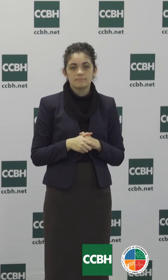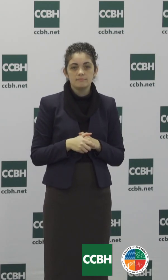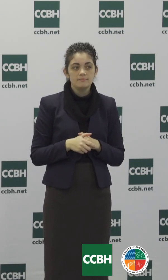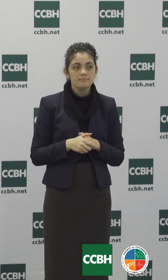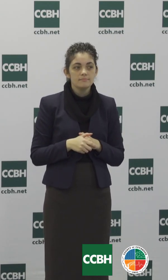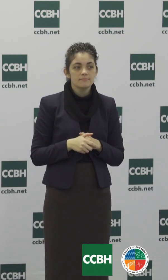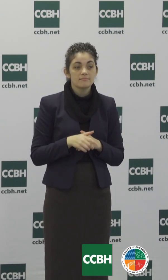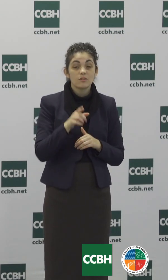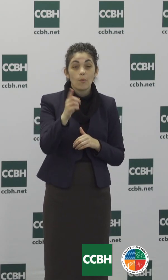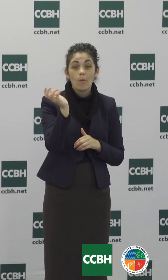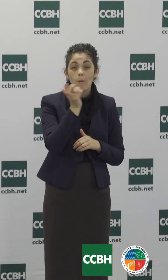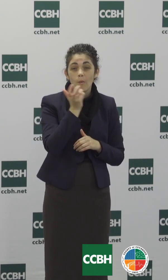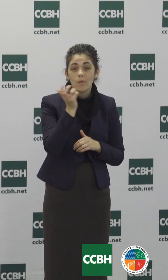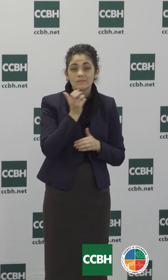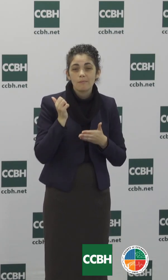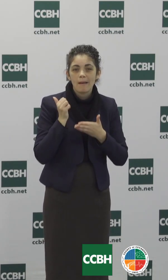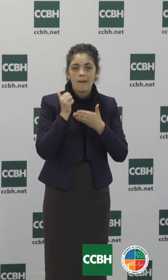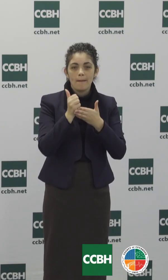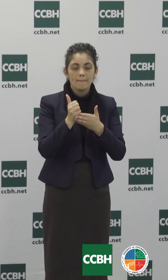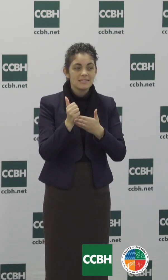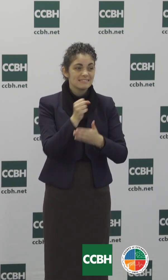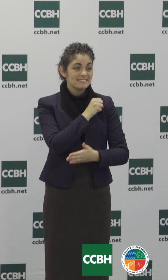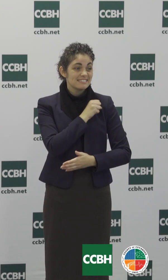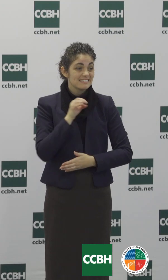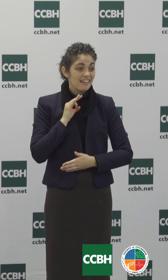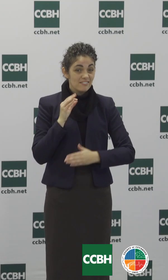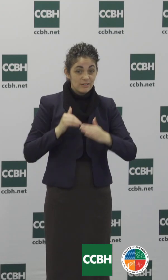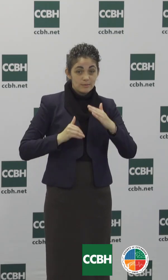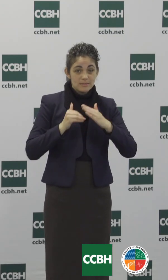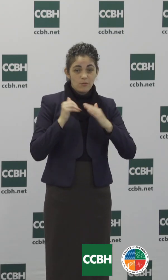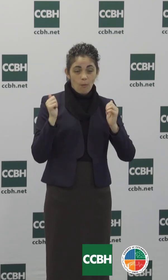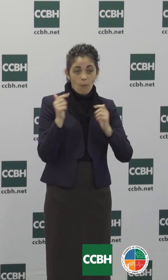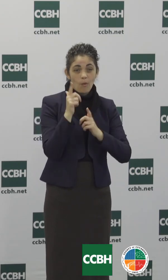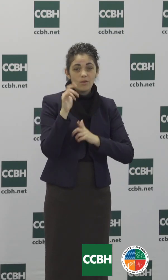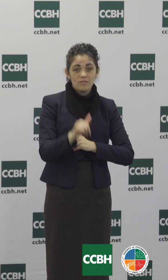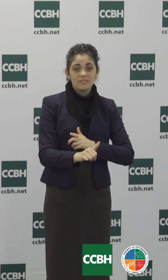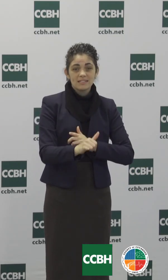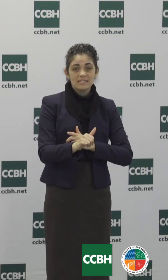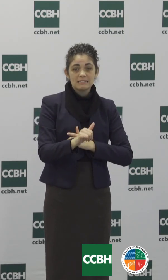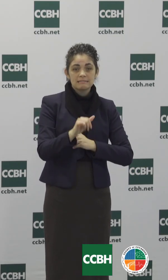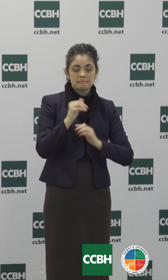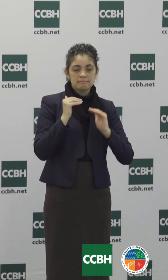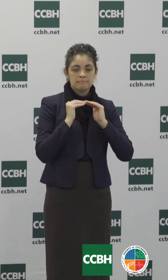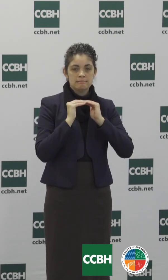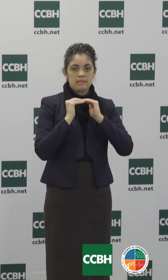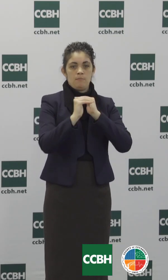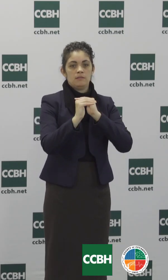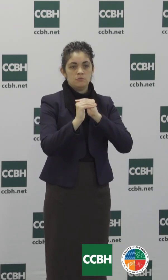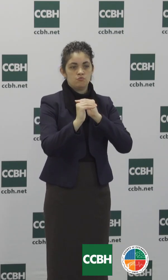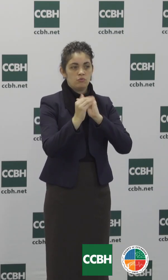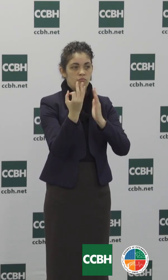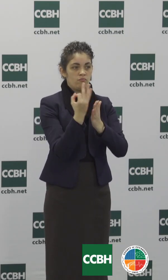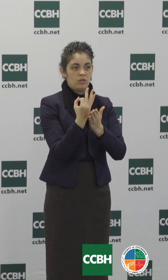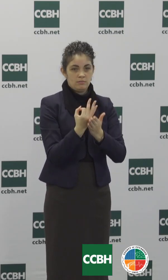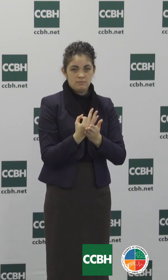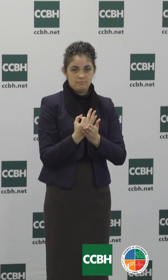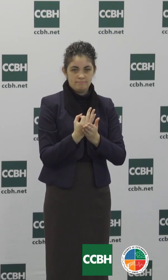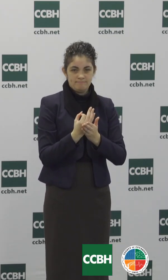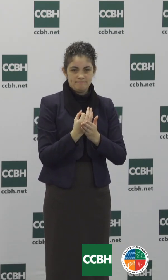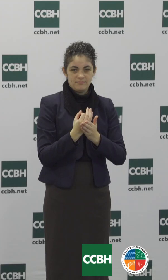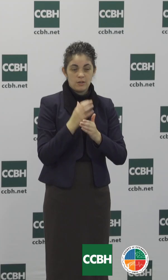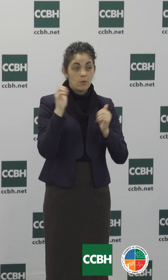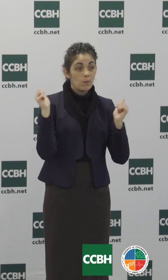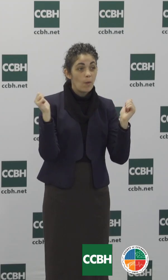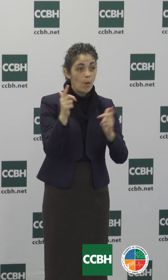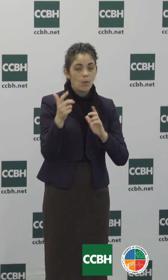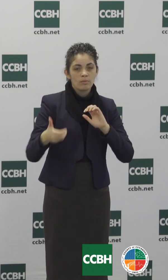Danielle has done an amazing job of helping us staff up the Stabilization Fund. I want to thank Danielle and every